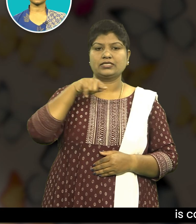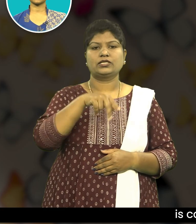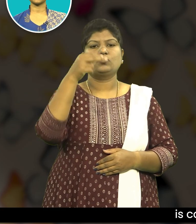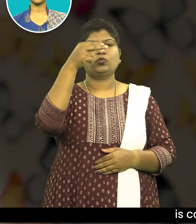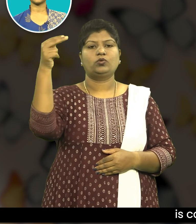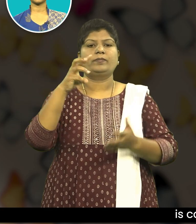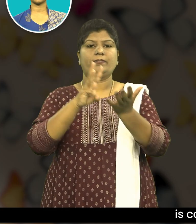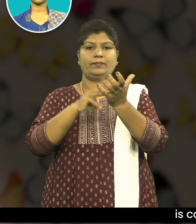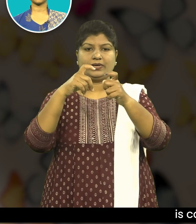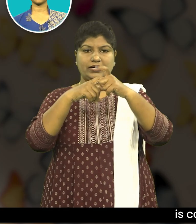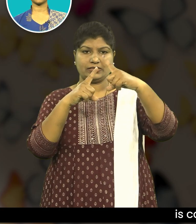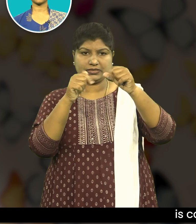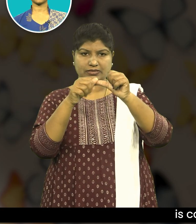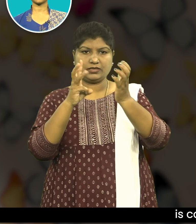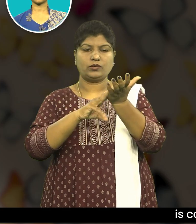metamorphosis.